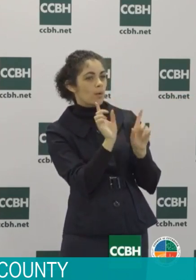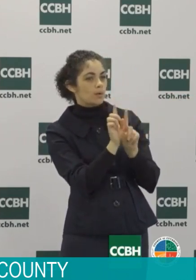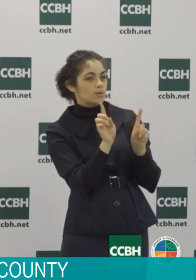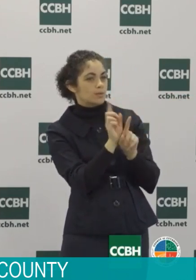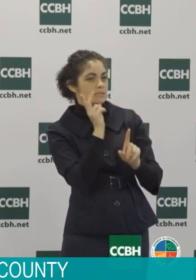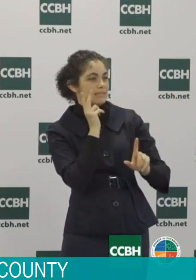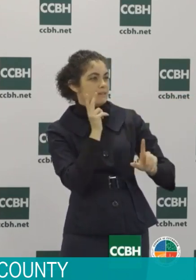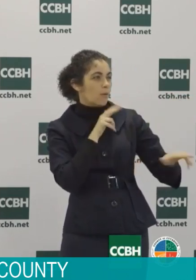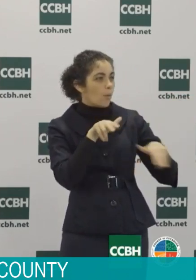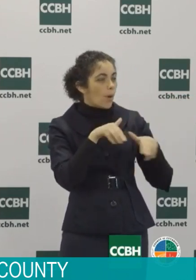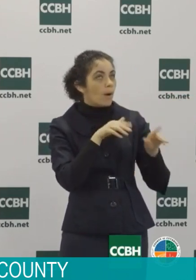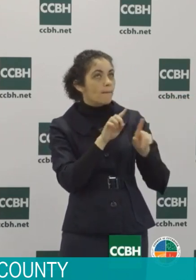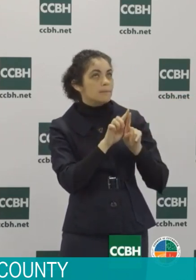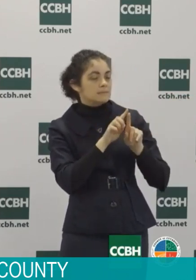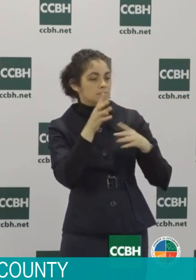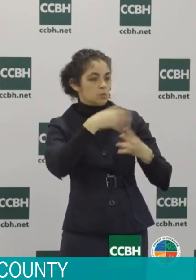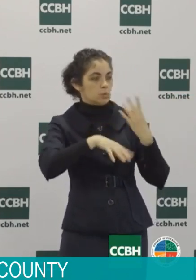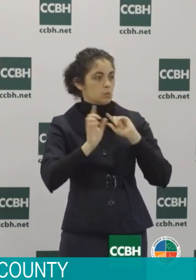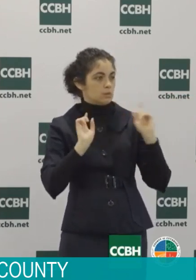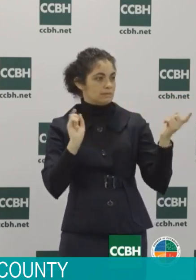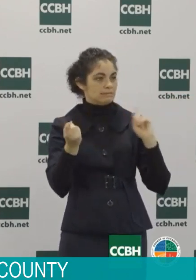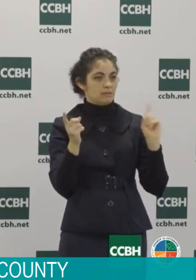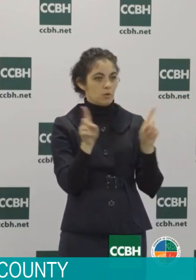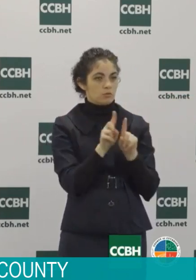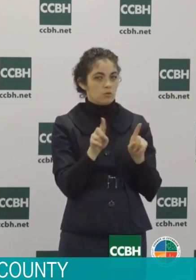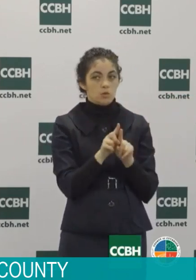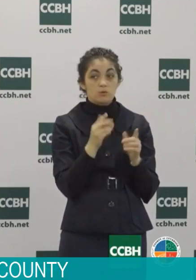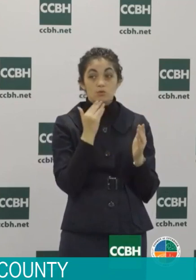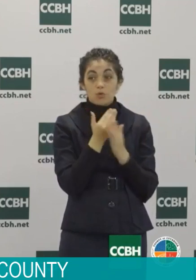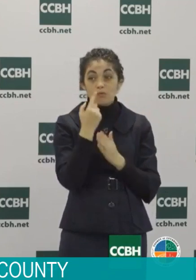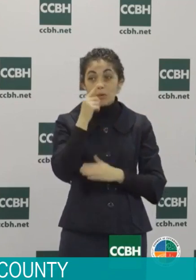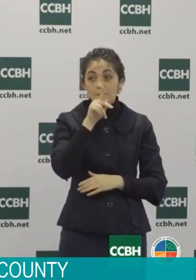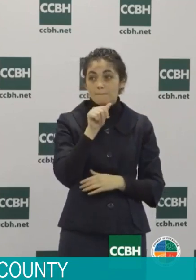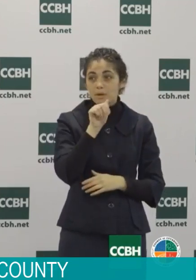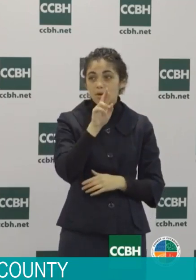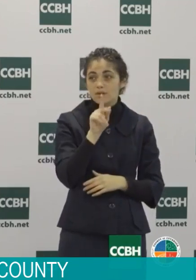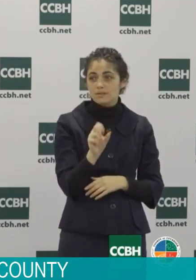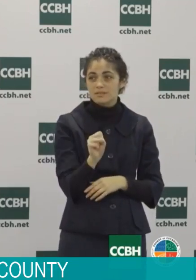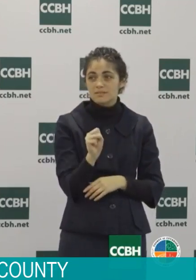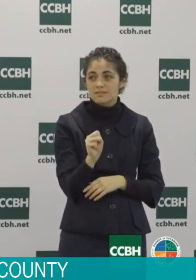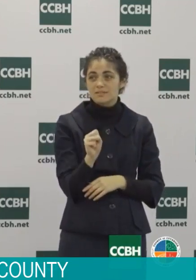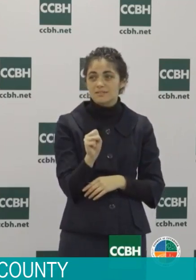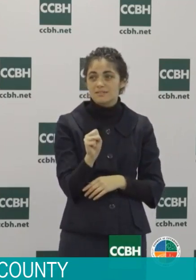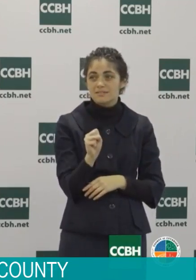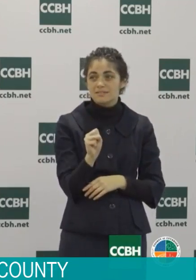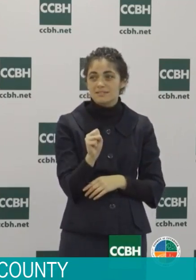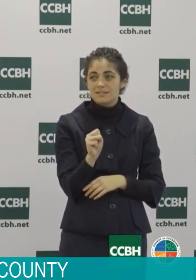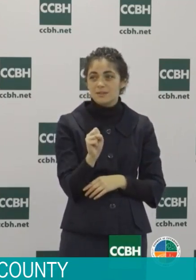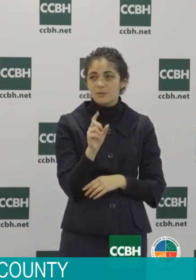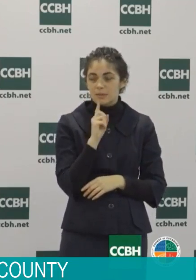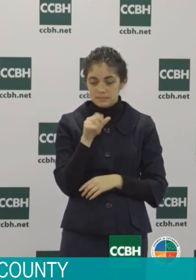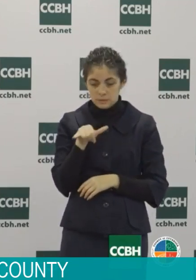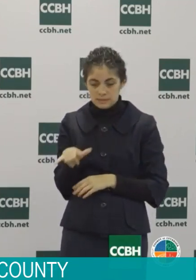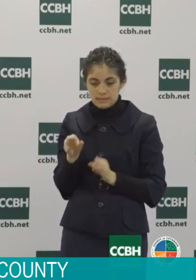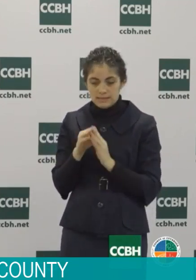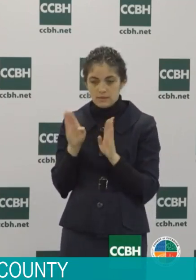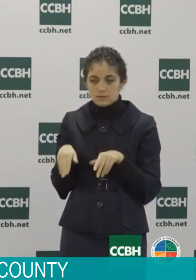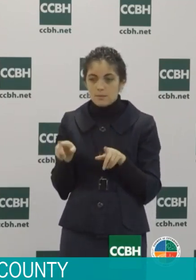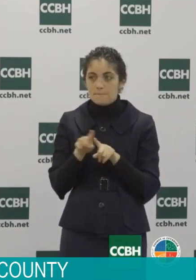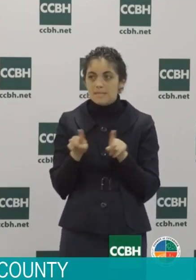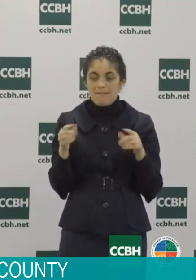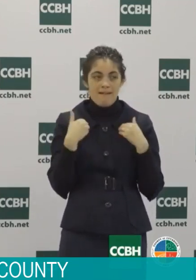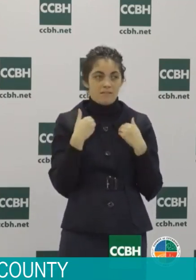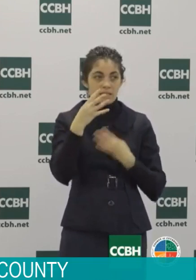to get some exercise. But use of parks is good because people are sort of cooped up inside, but creating